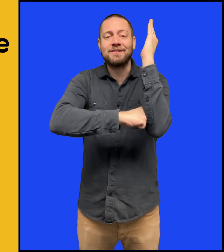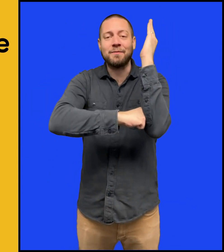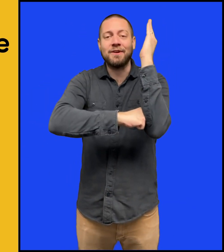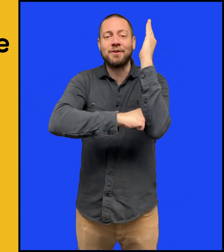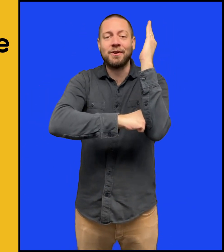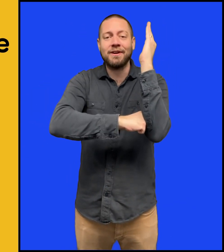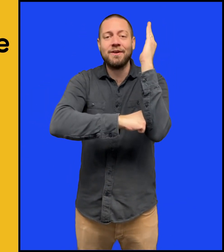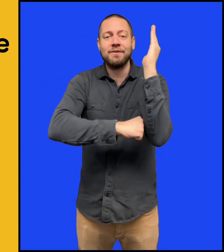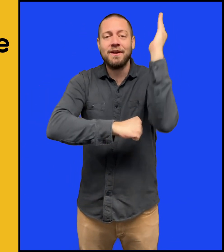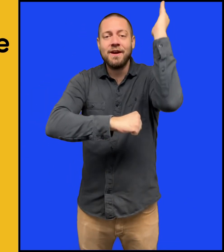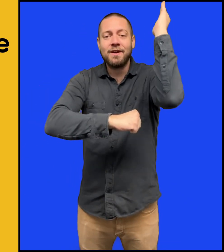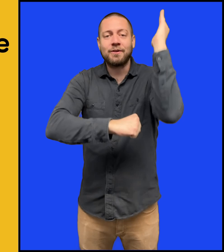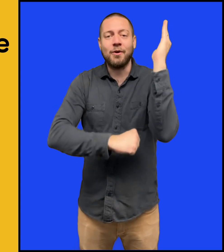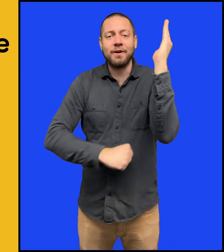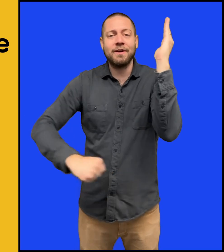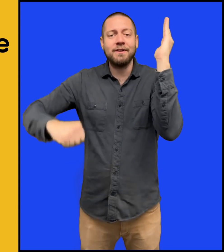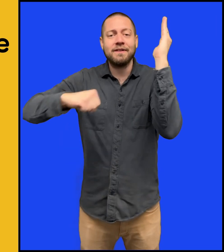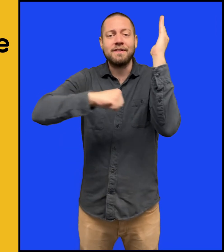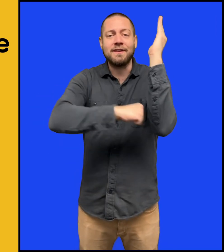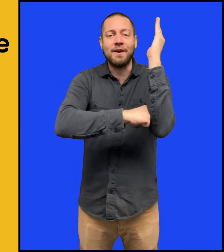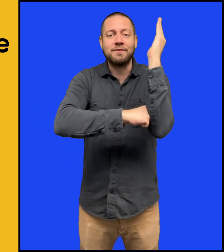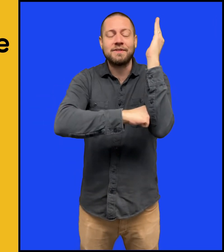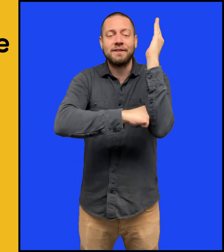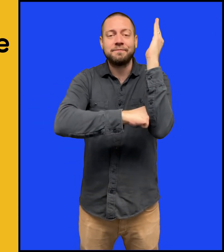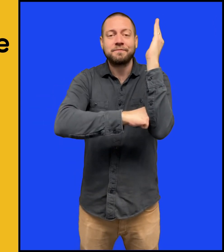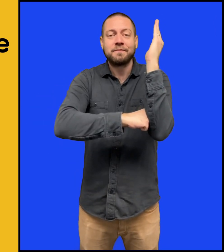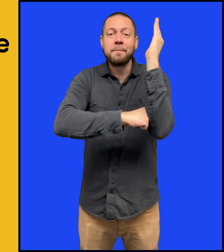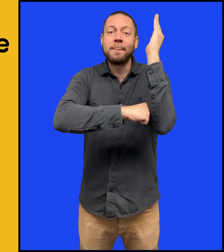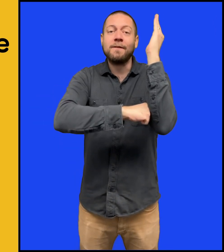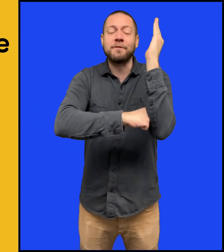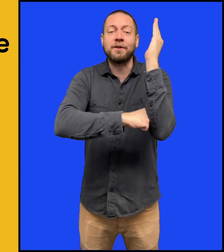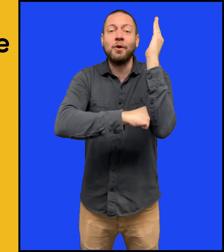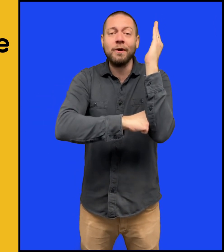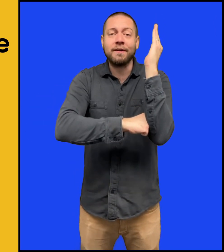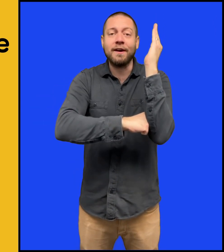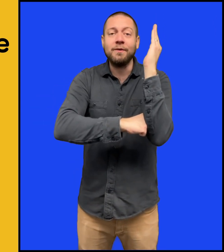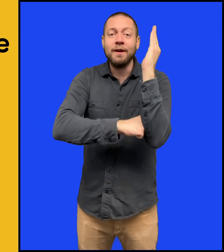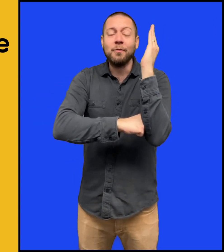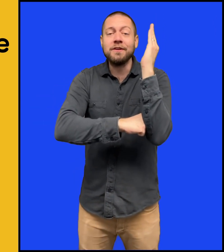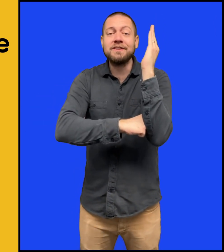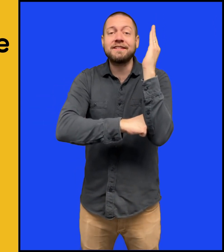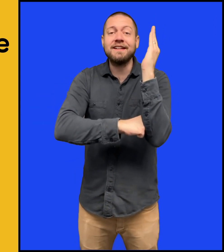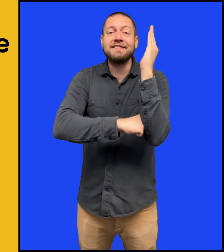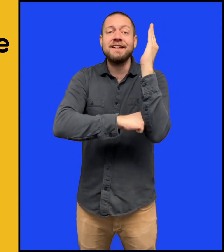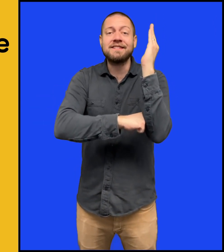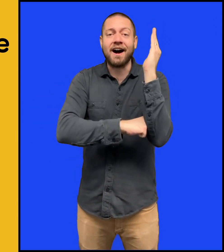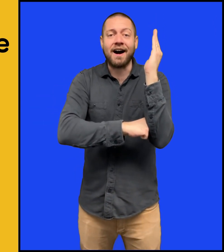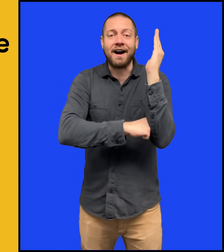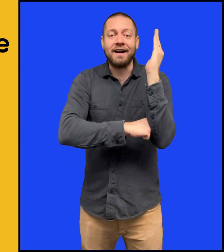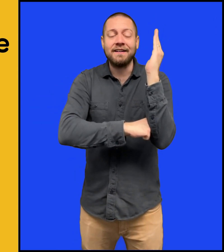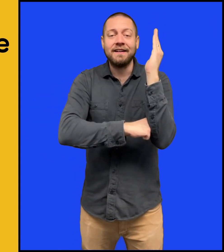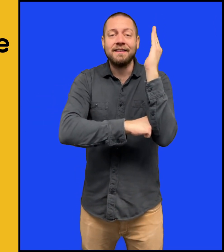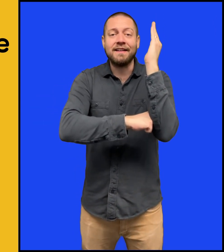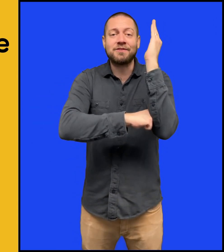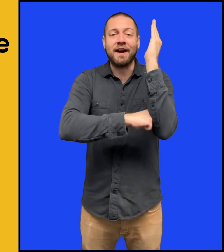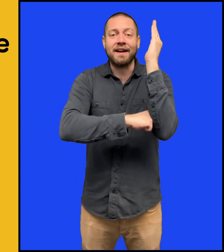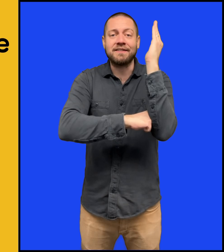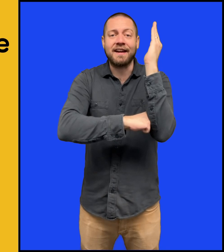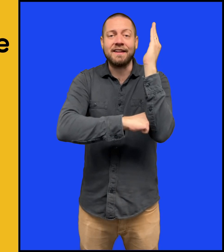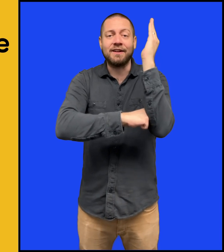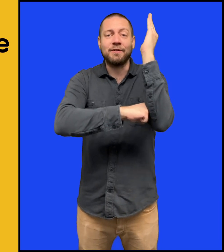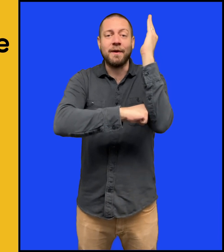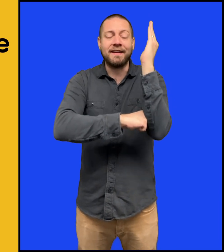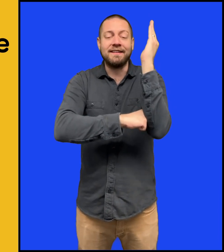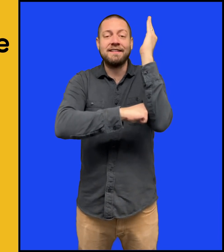note. Show me your quarter note. Quarter note. For the quarter note, we're just gonna say ta. Let's try it